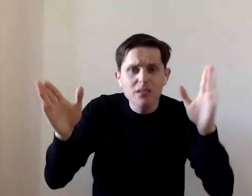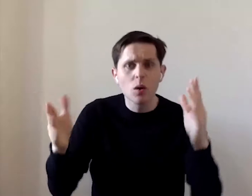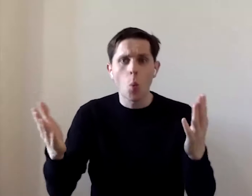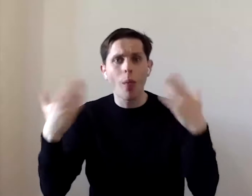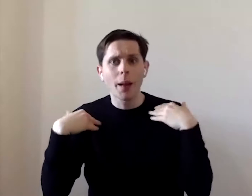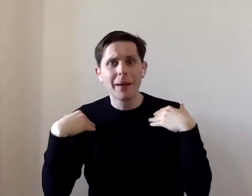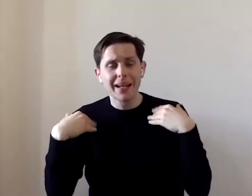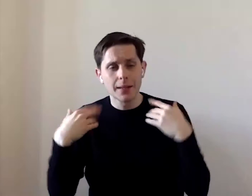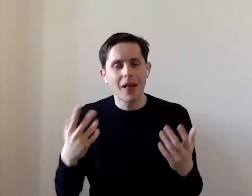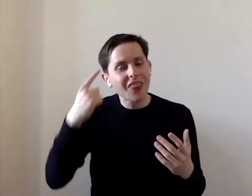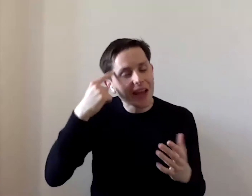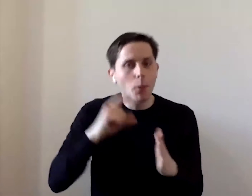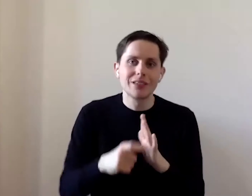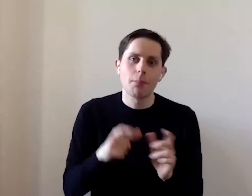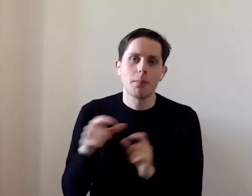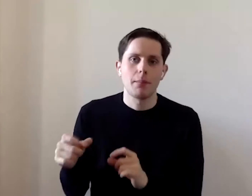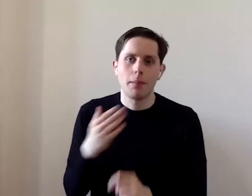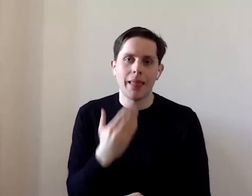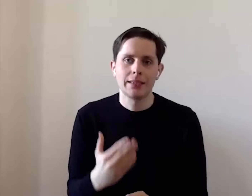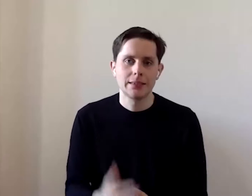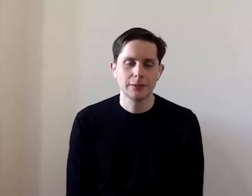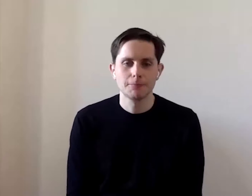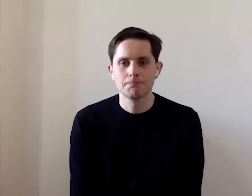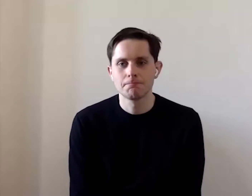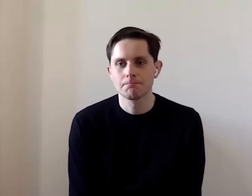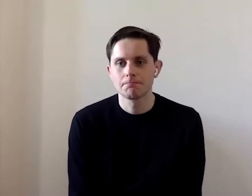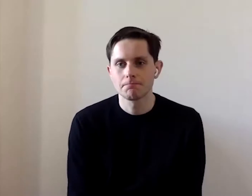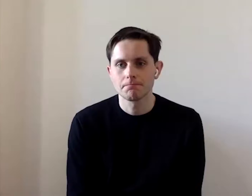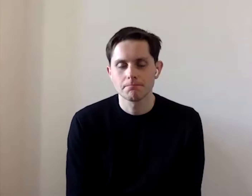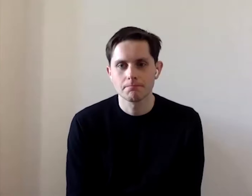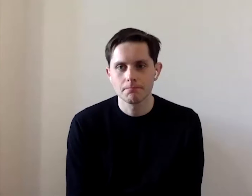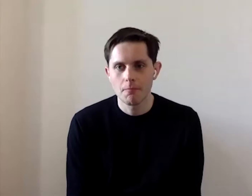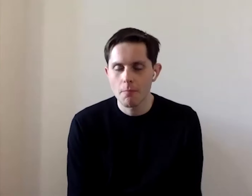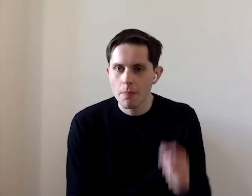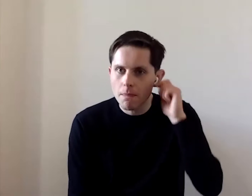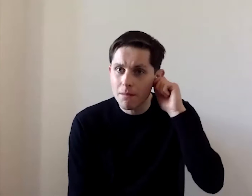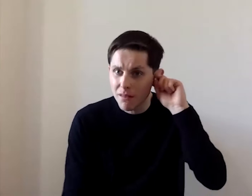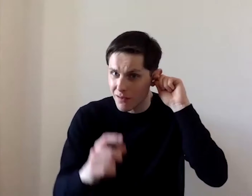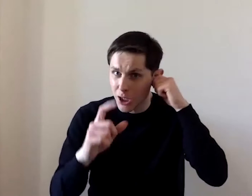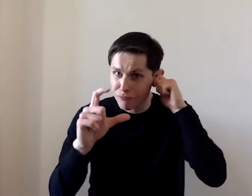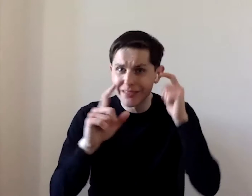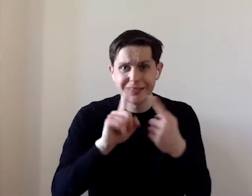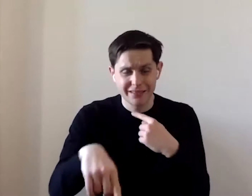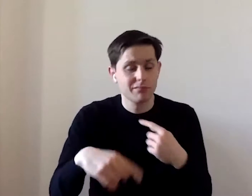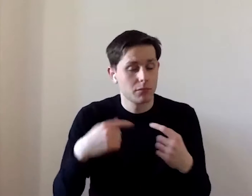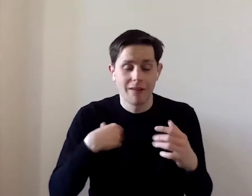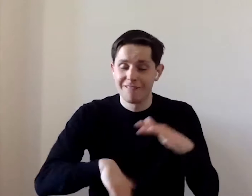architecture profession is. It's quite welcoming. People are generally quite progressive. Just think about disabled